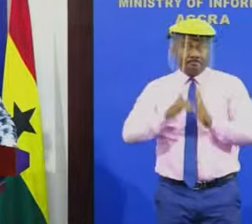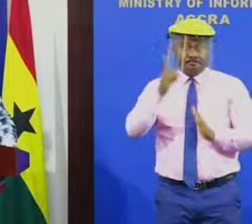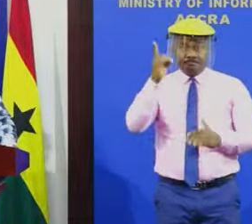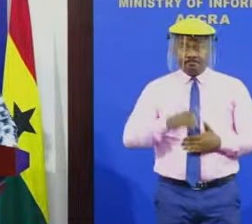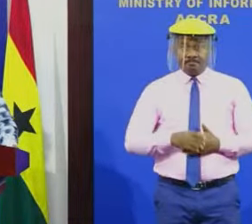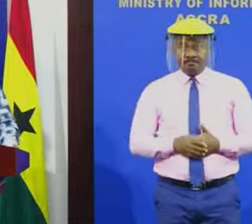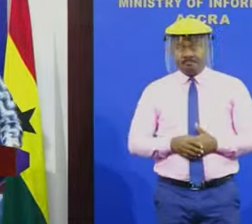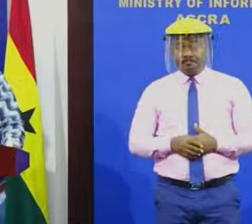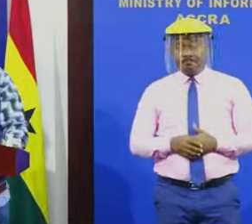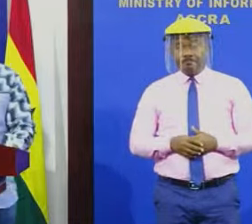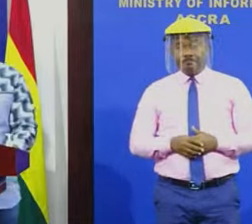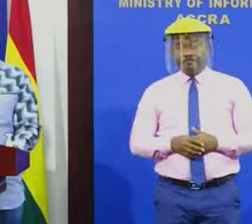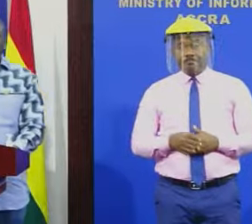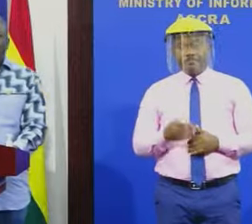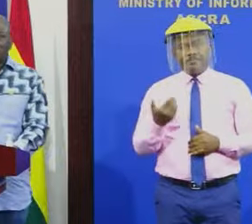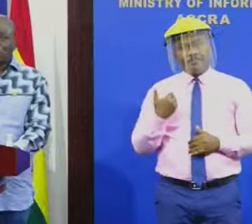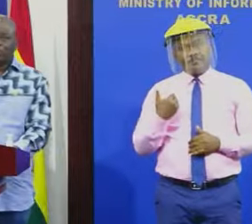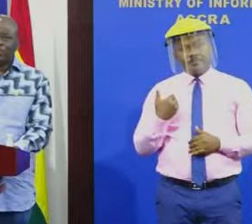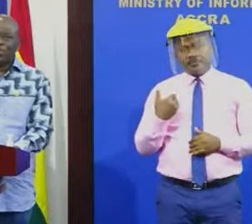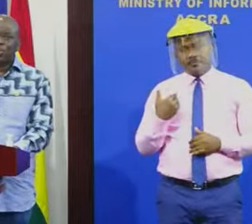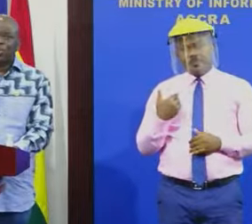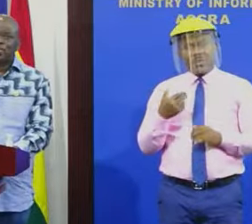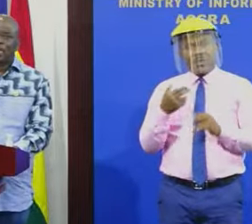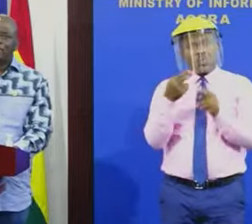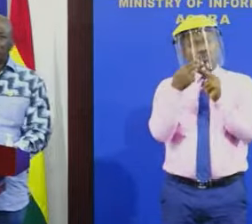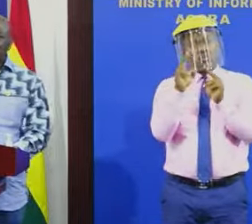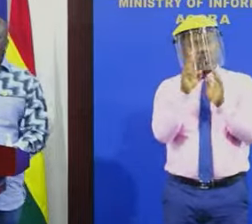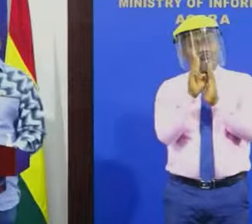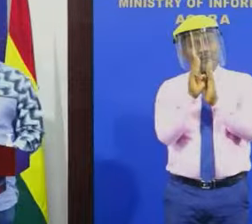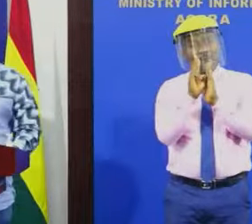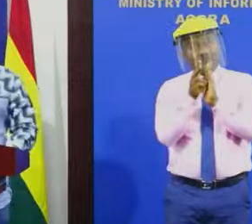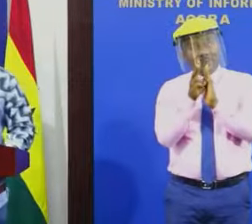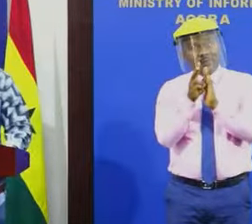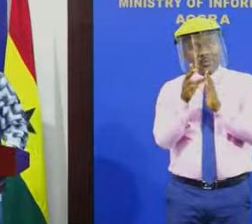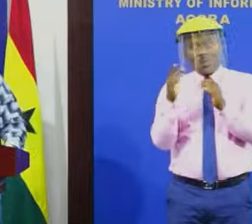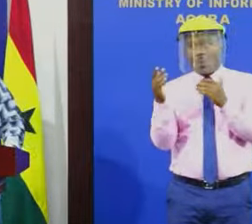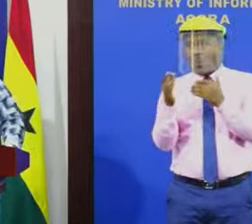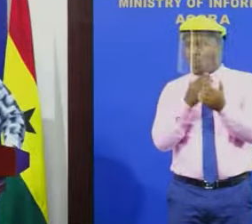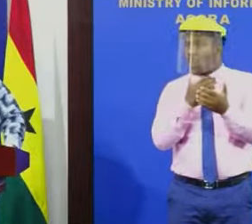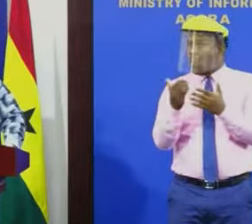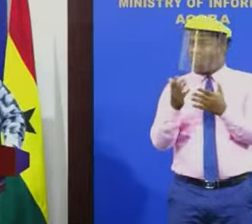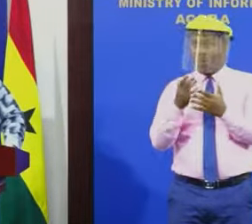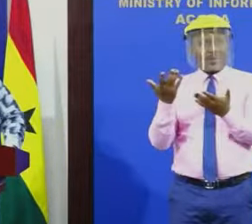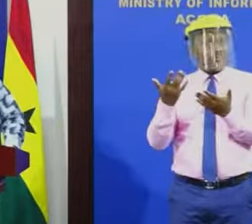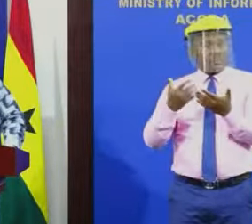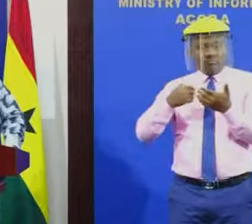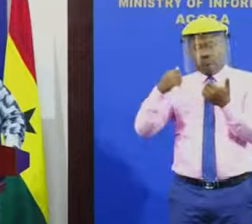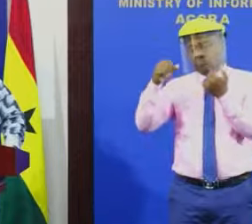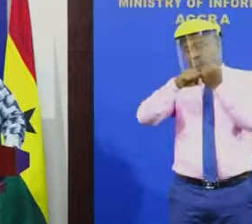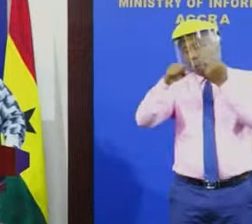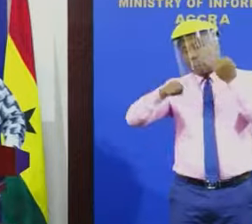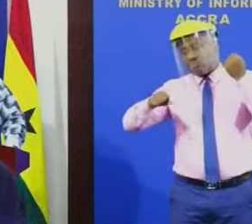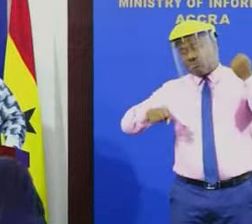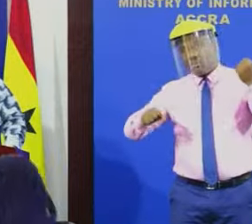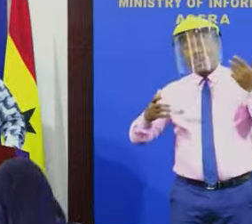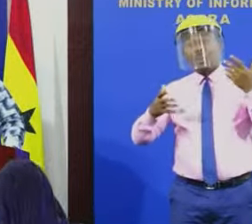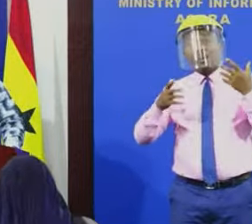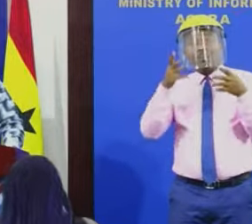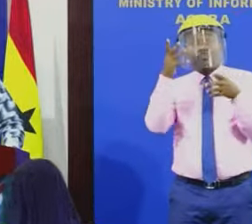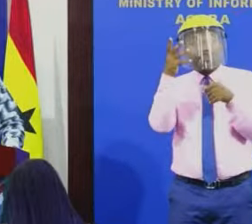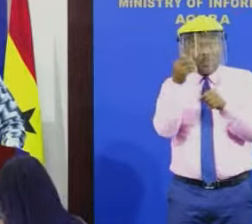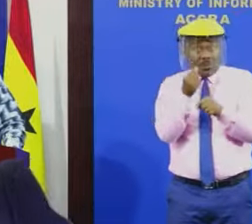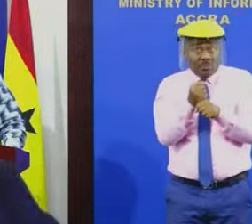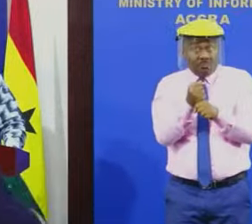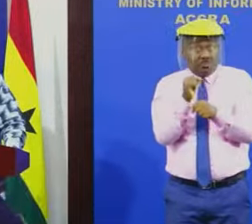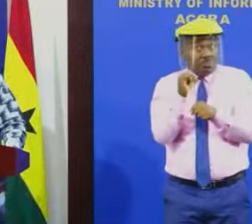development. And we have a short video that will summarize all the things that we have just said. So